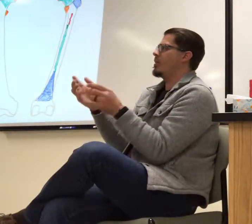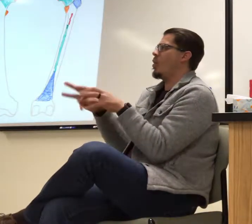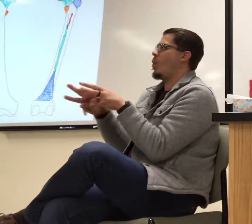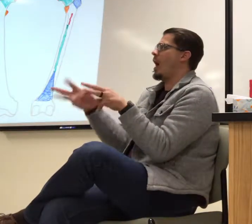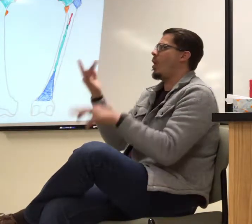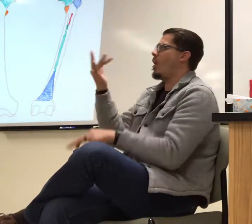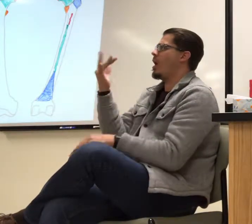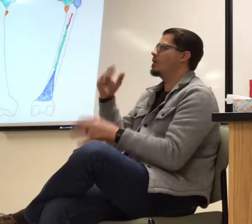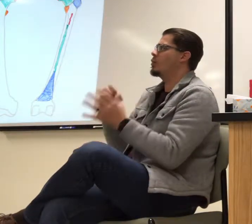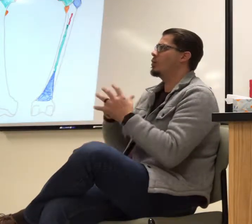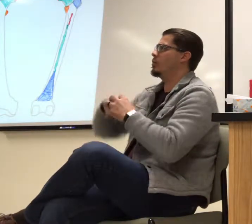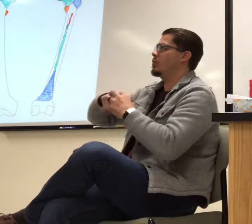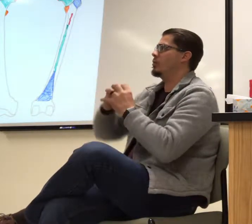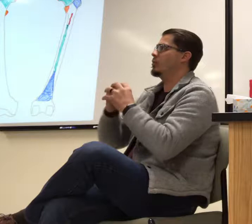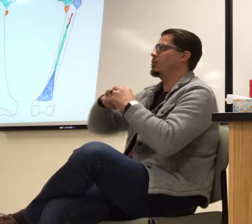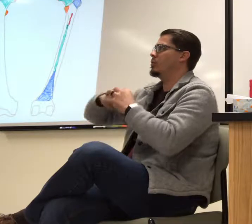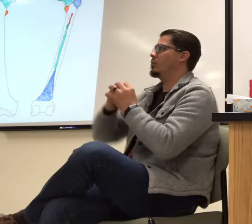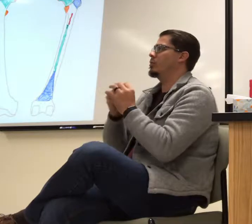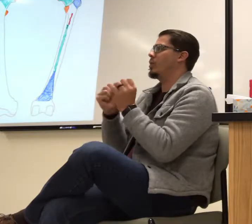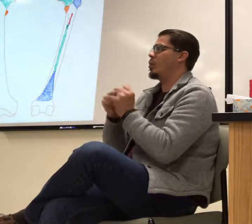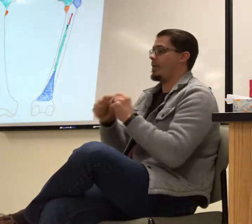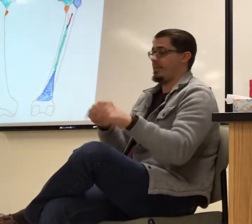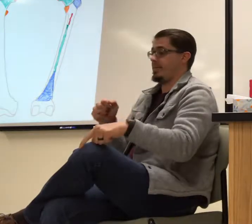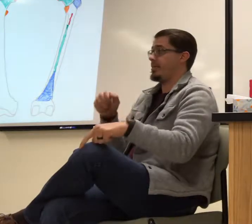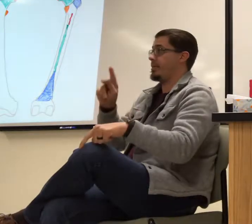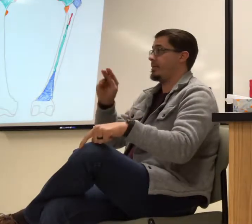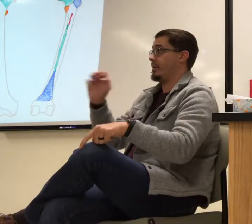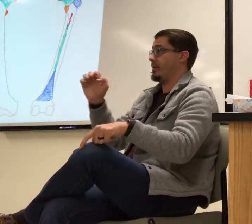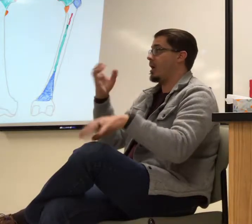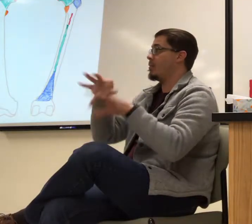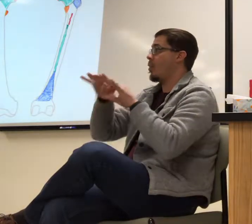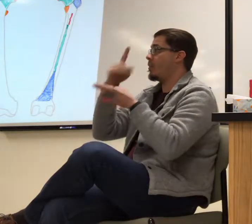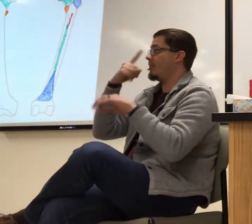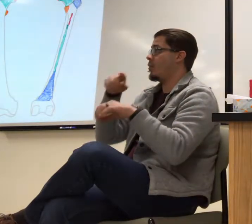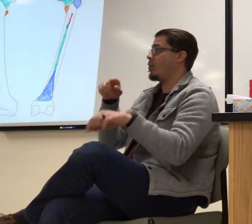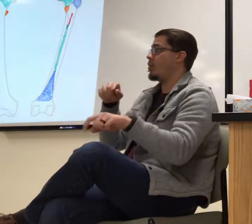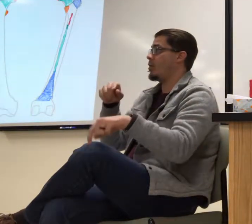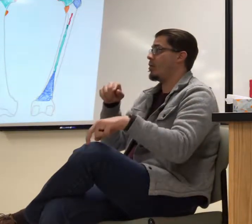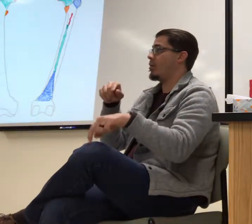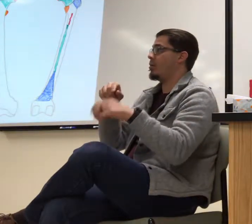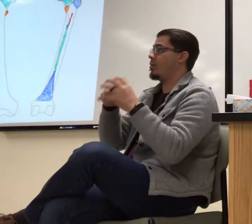articulate with the knee. Okay, so they're important for knee articulations.